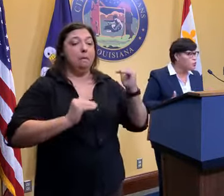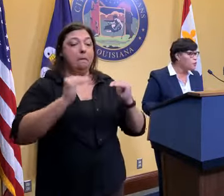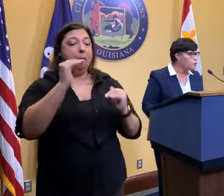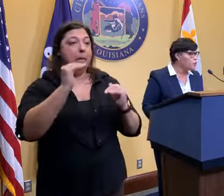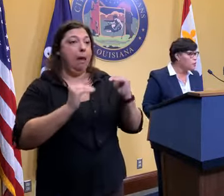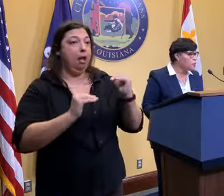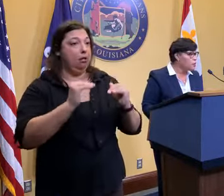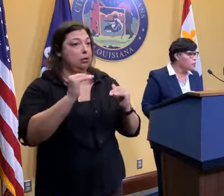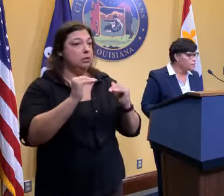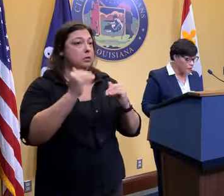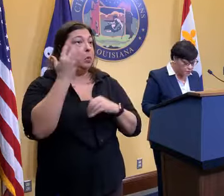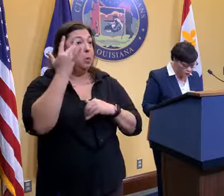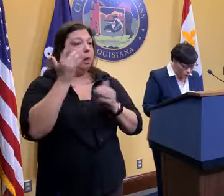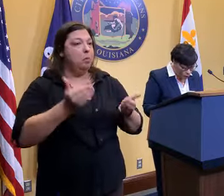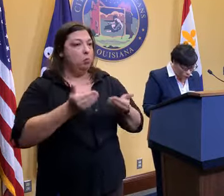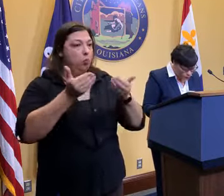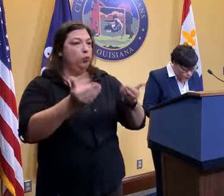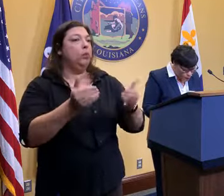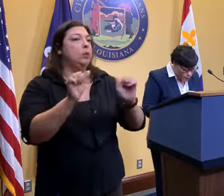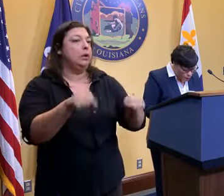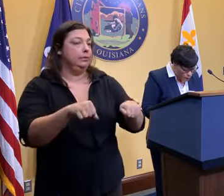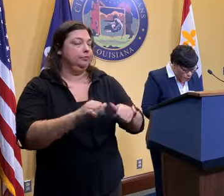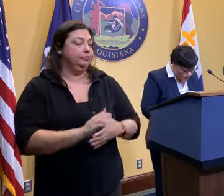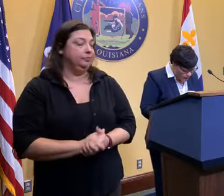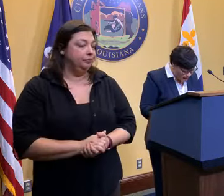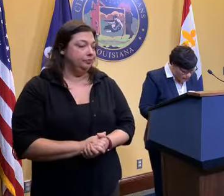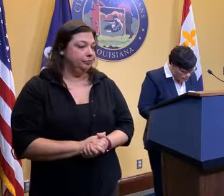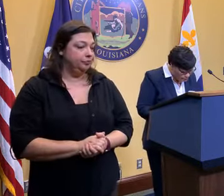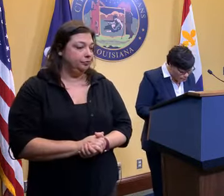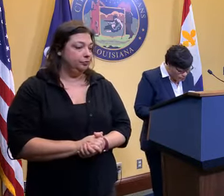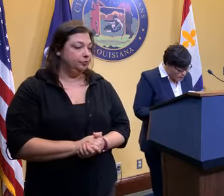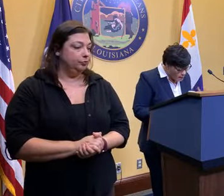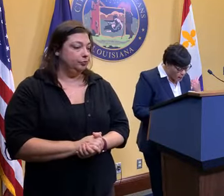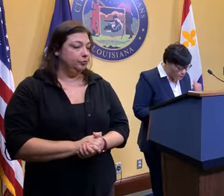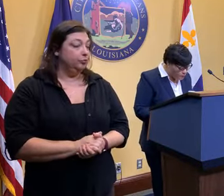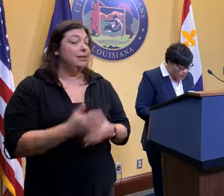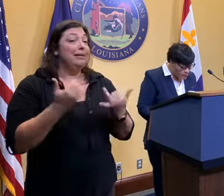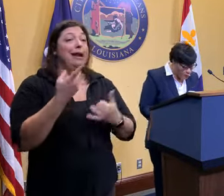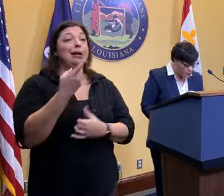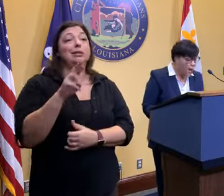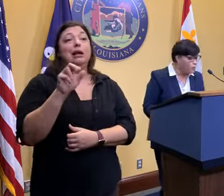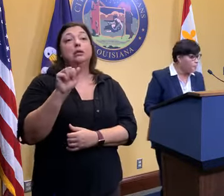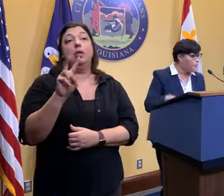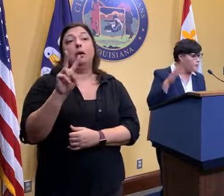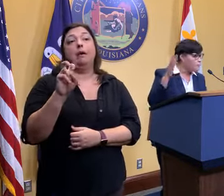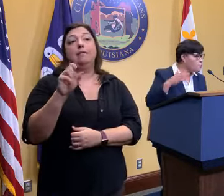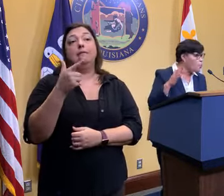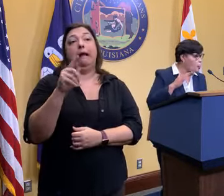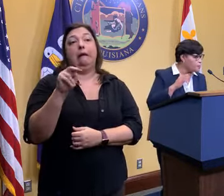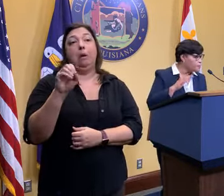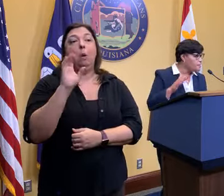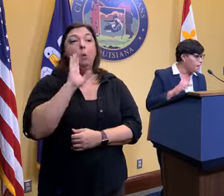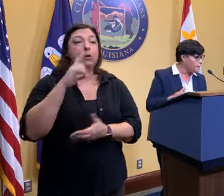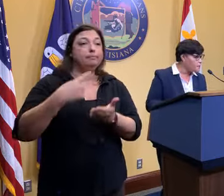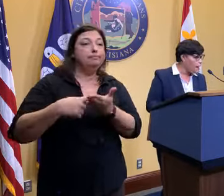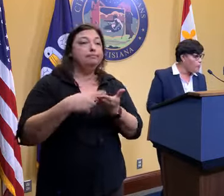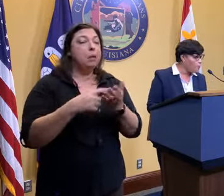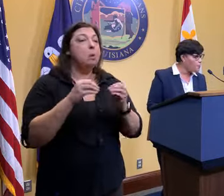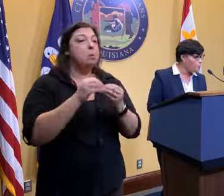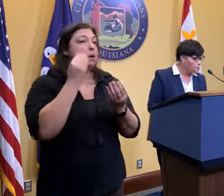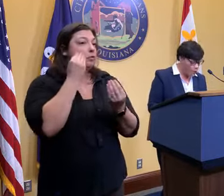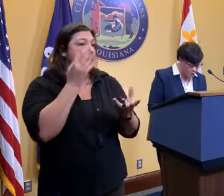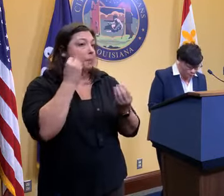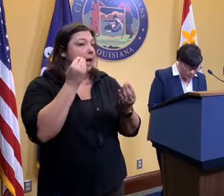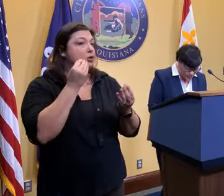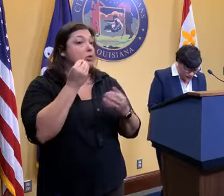to move things along. So with that, Dr. Vegner will follow me giving you more details about